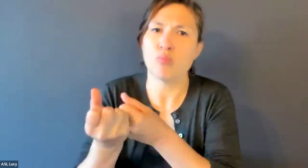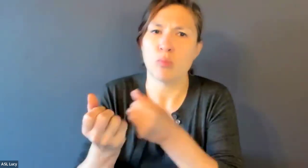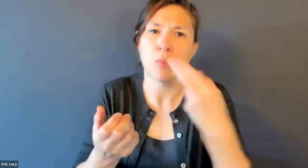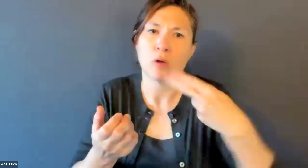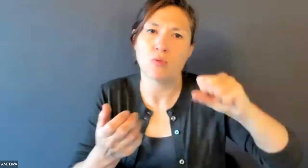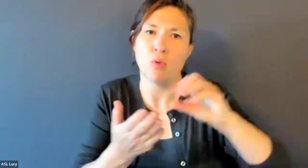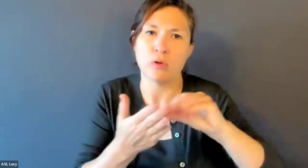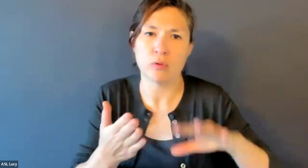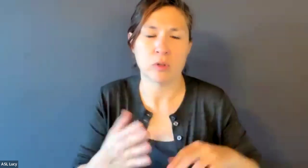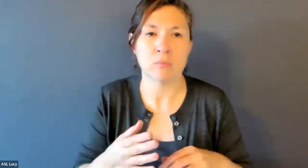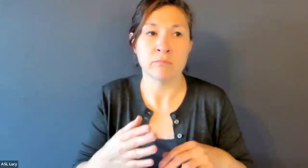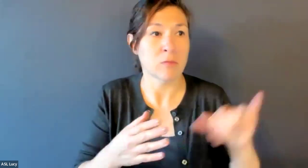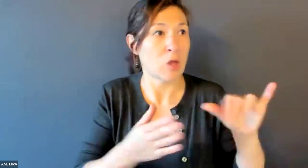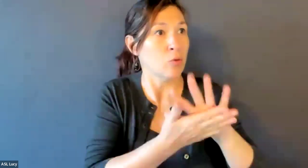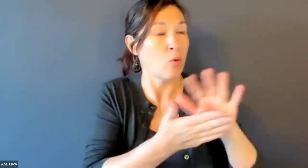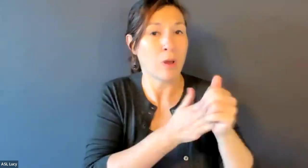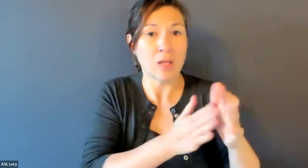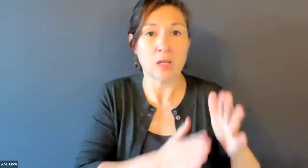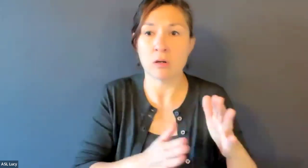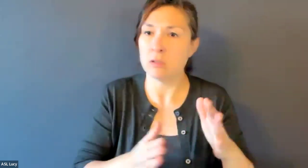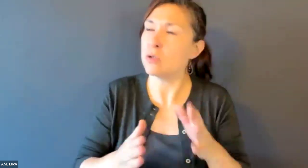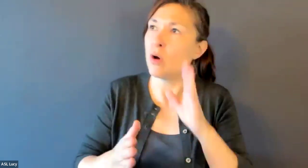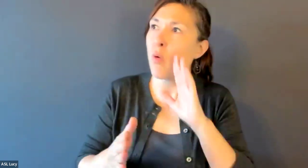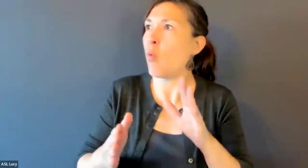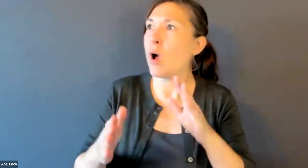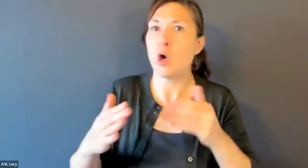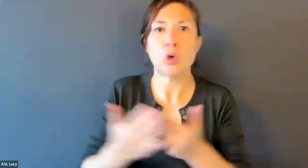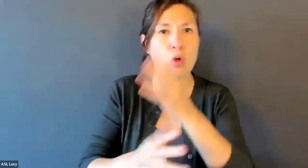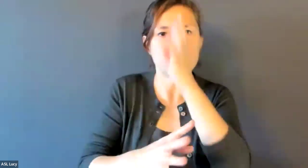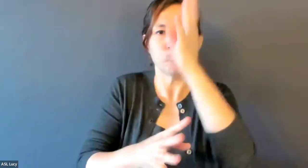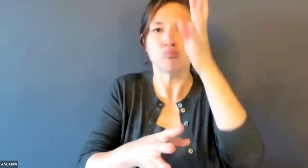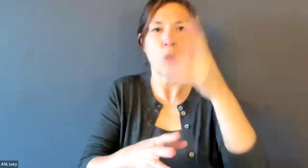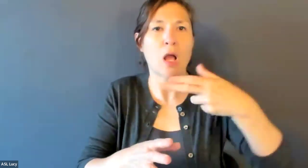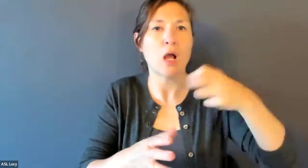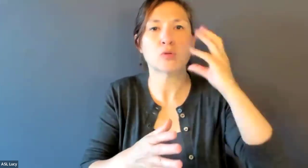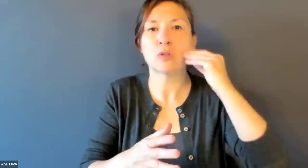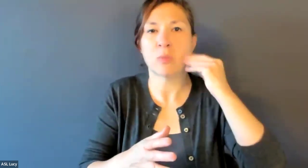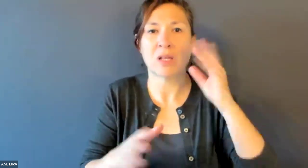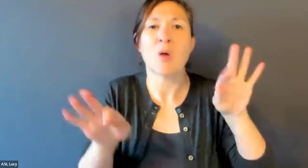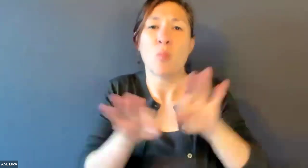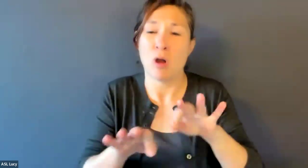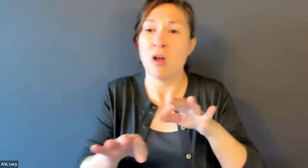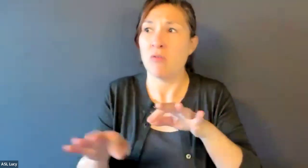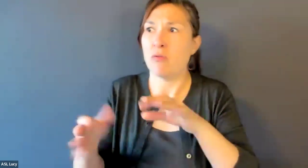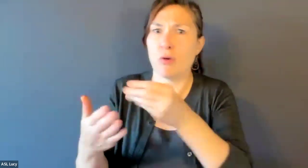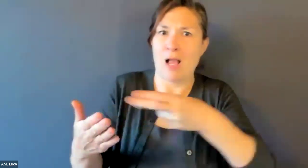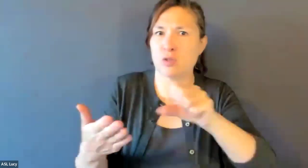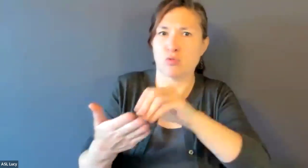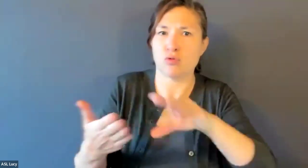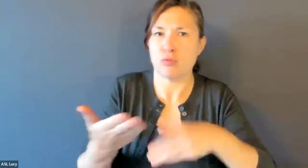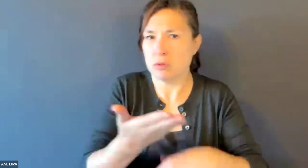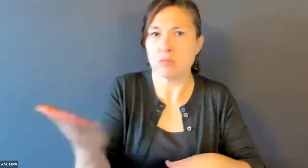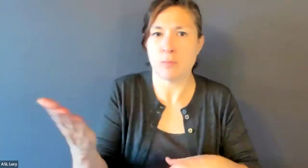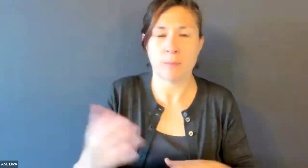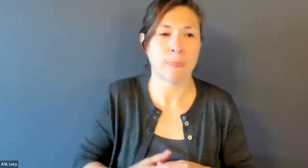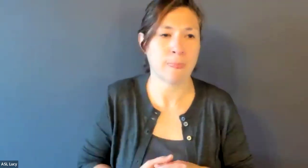school leaders reimagine high school experience. And this is a key component for our secondary schools. So I would just ask, I